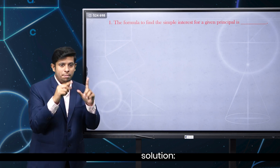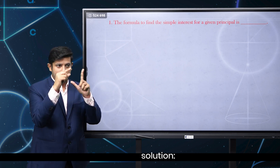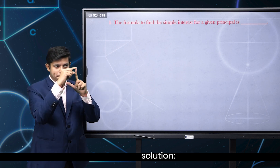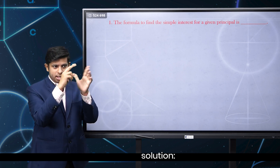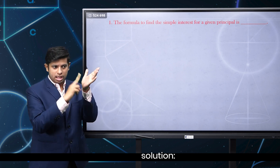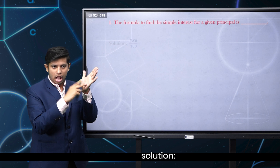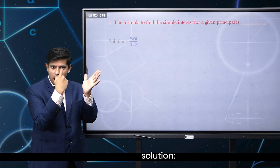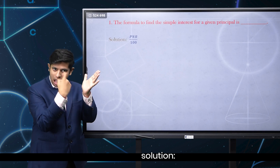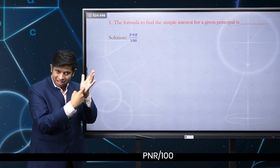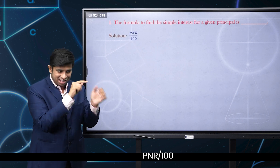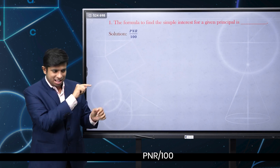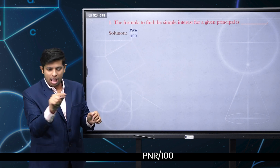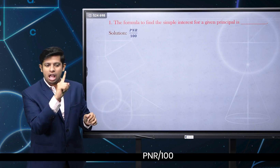solution PNR by 100.